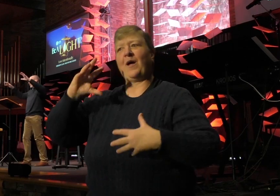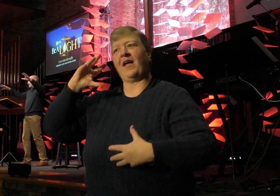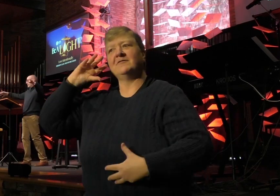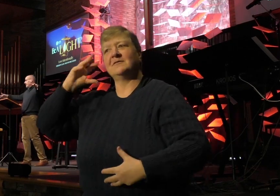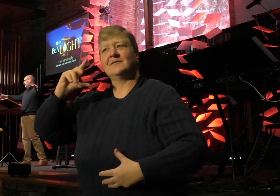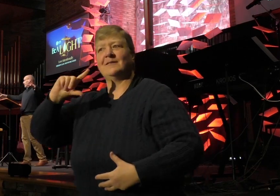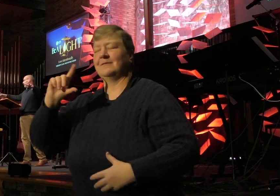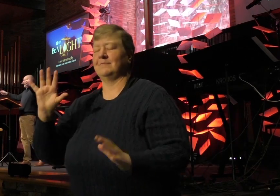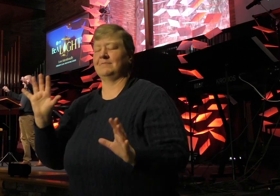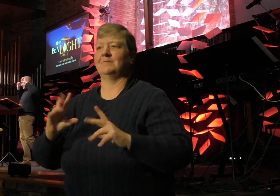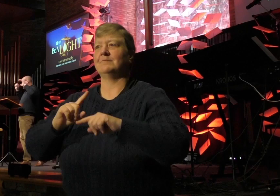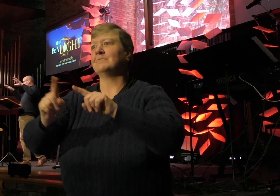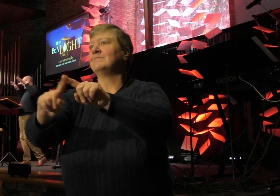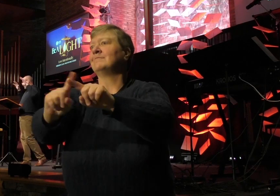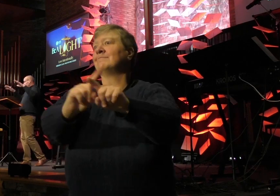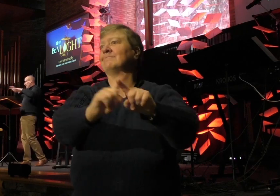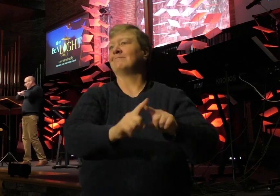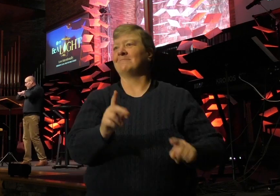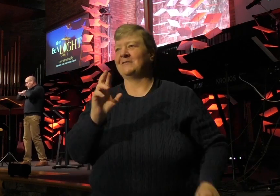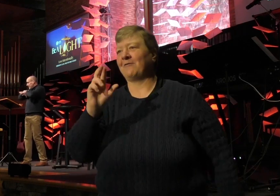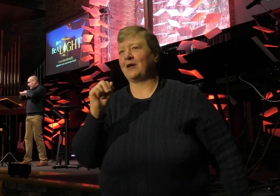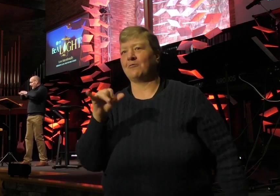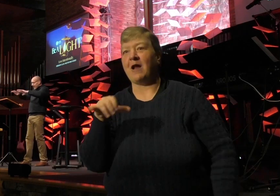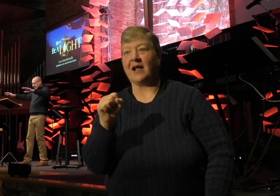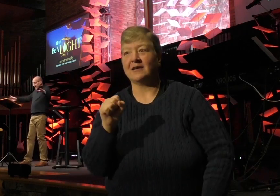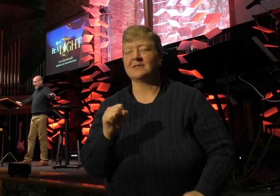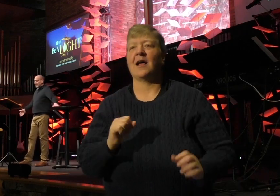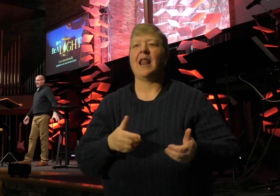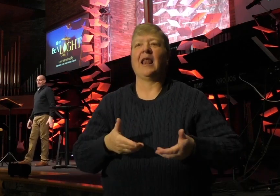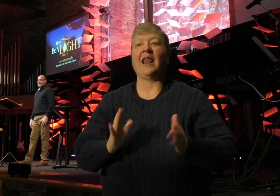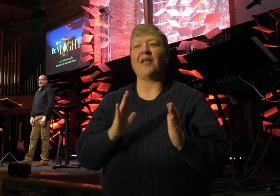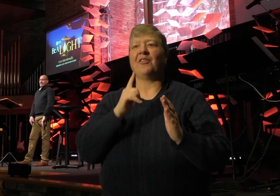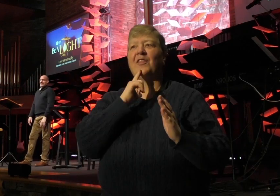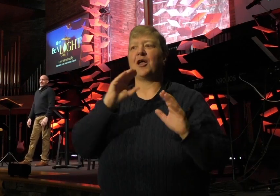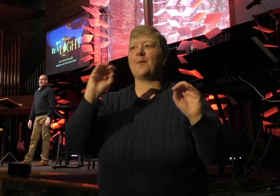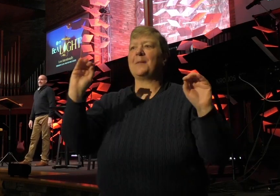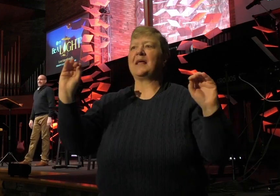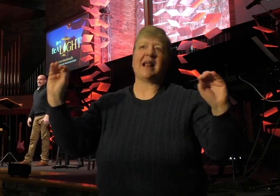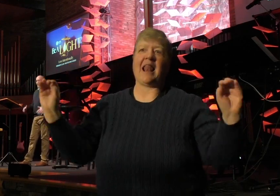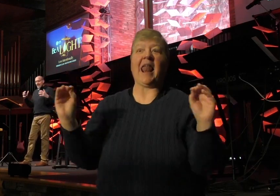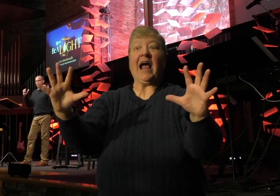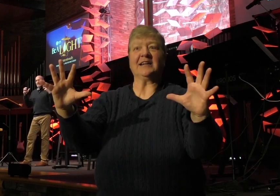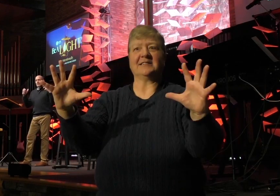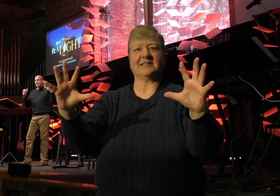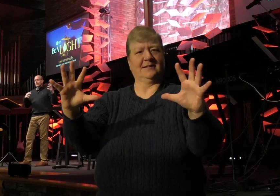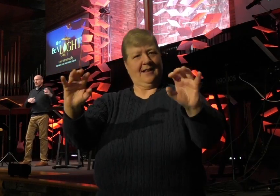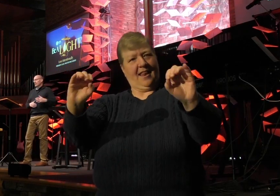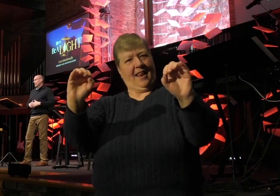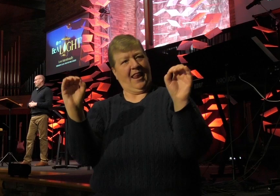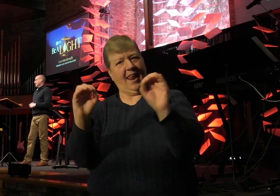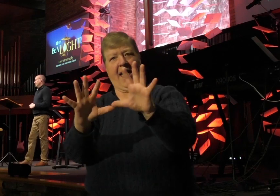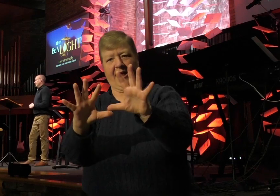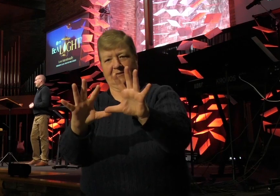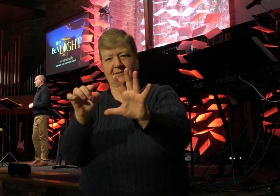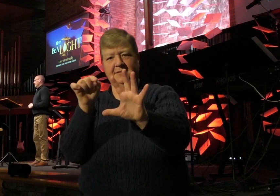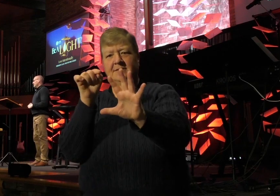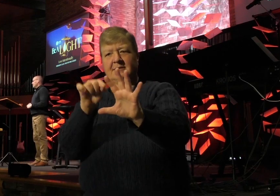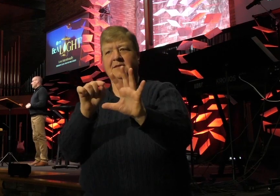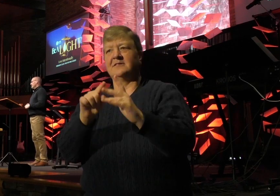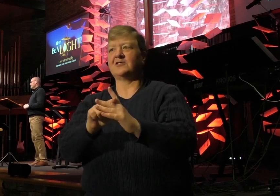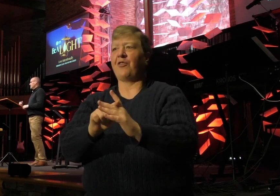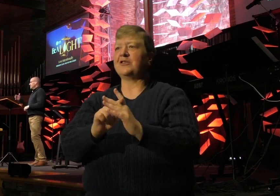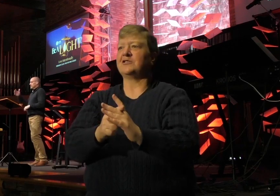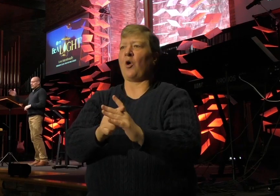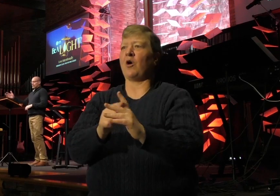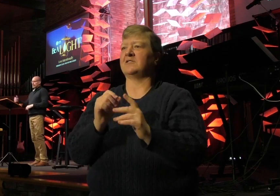and ultraviolet rays. Let there be light. Light, it's the source of